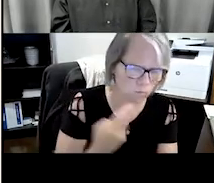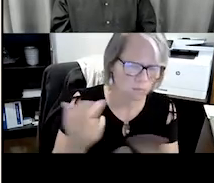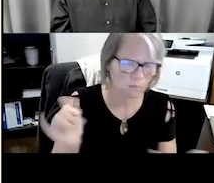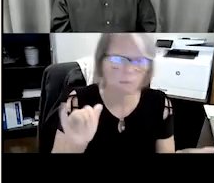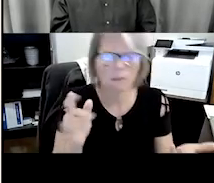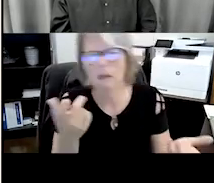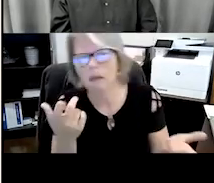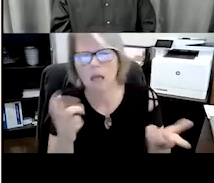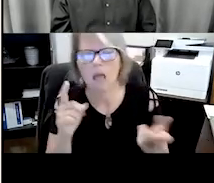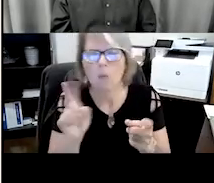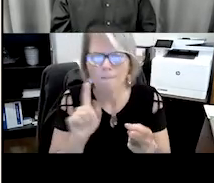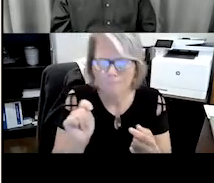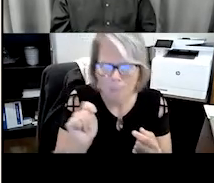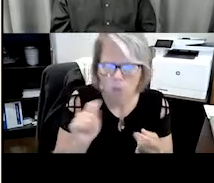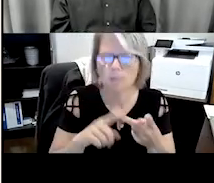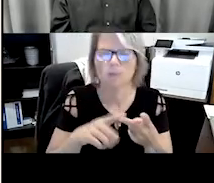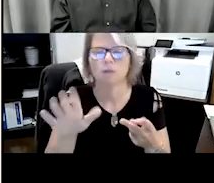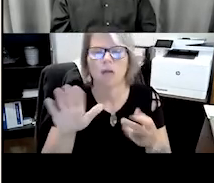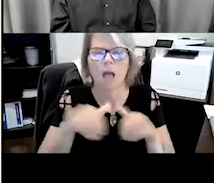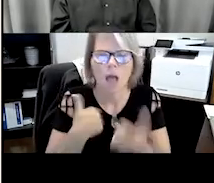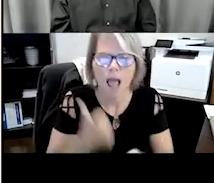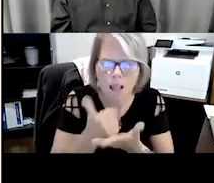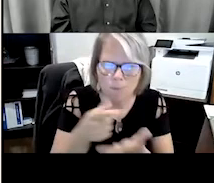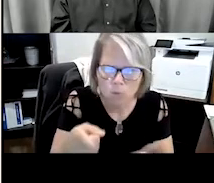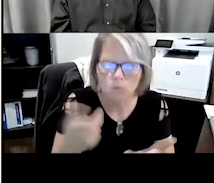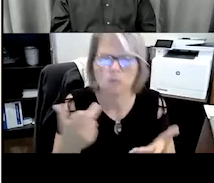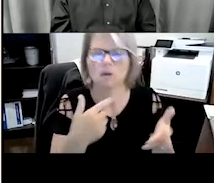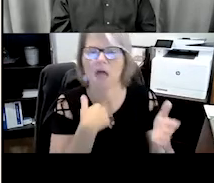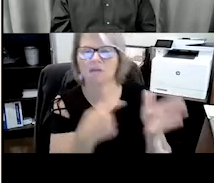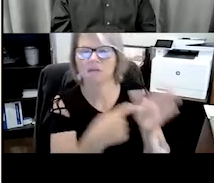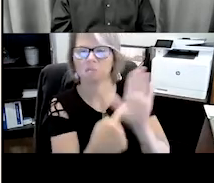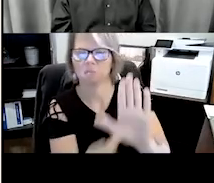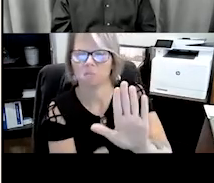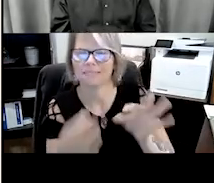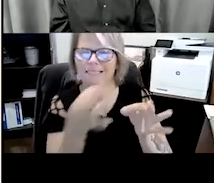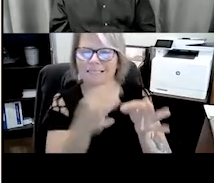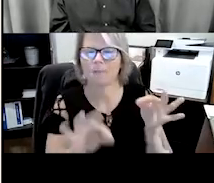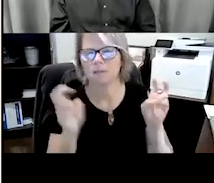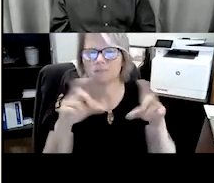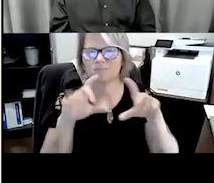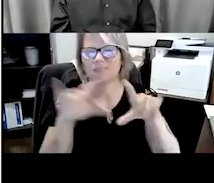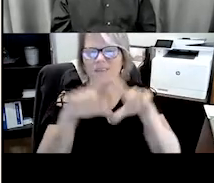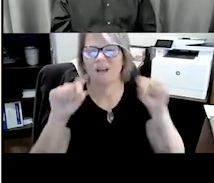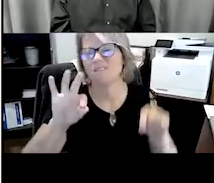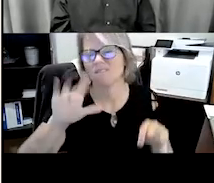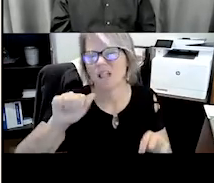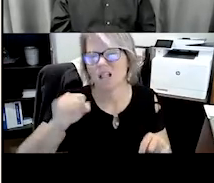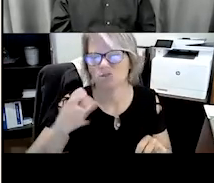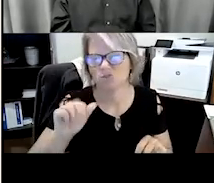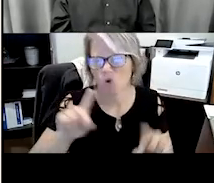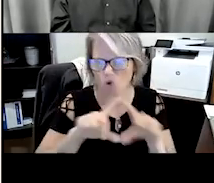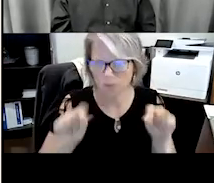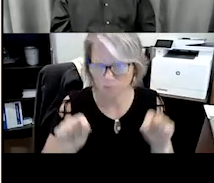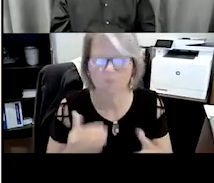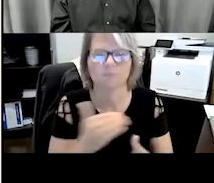These are simple for when dealing with a deaf person. And they've got things like, where's the bathroom? How can I help you? These are